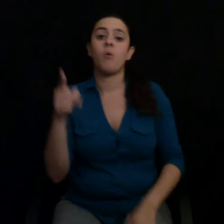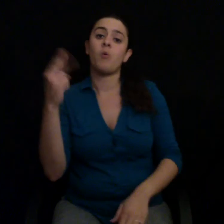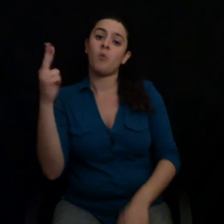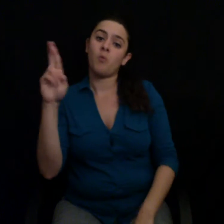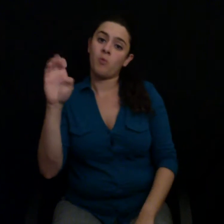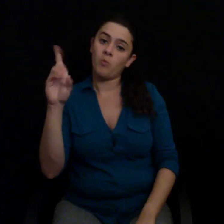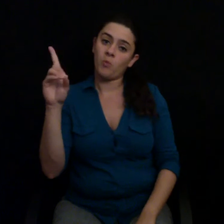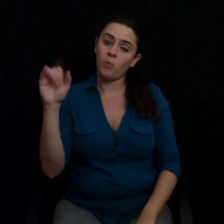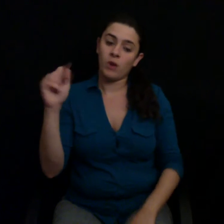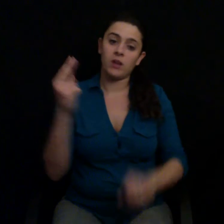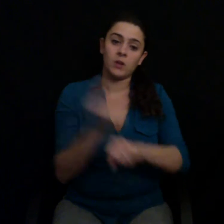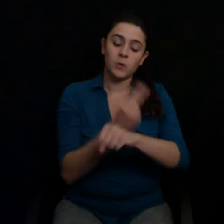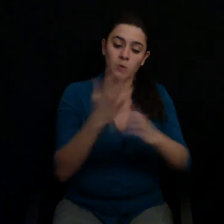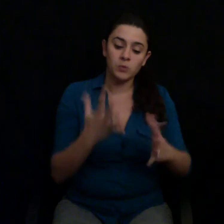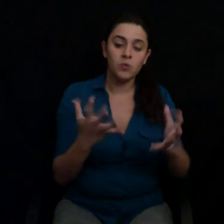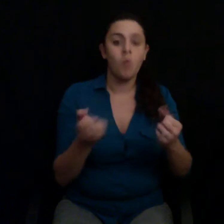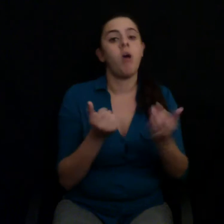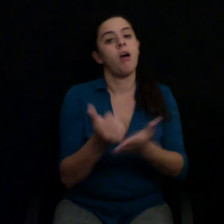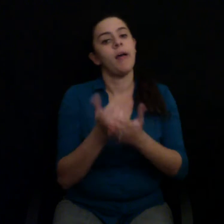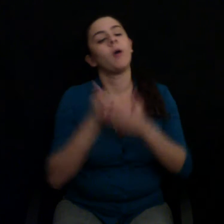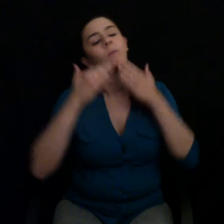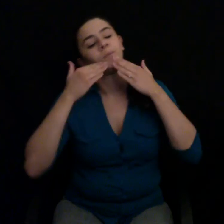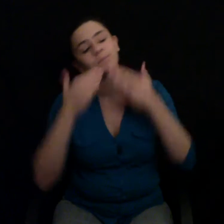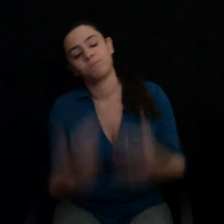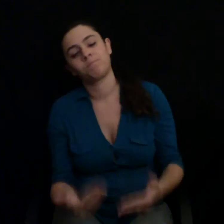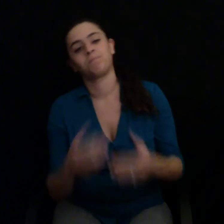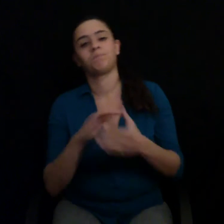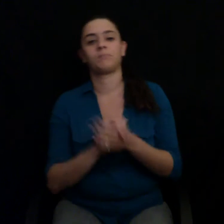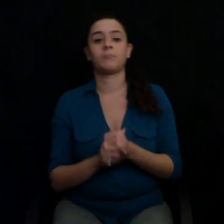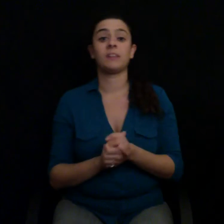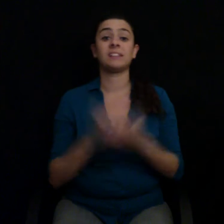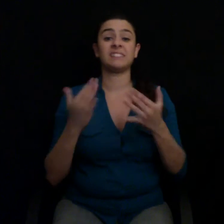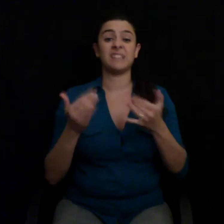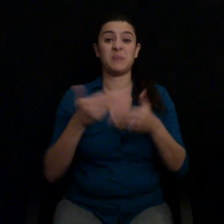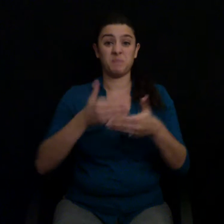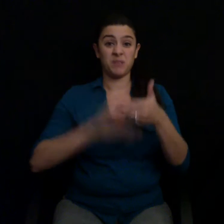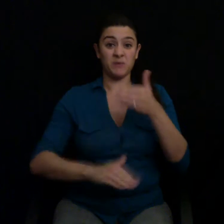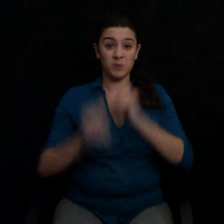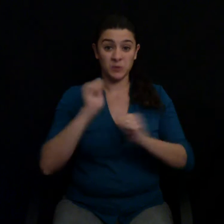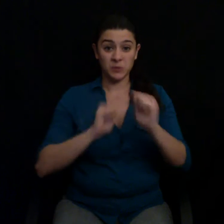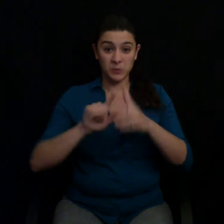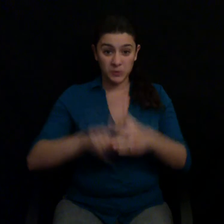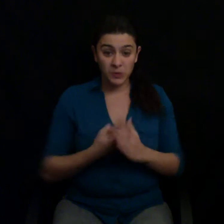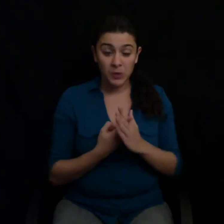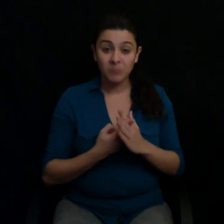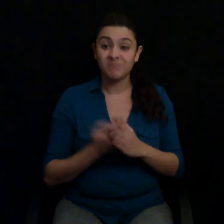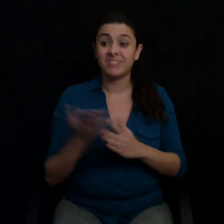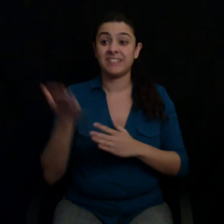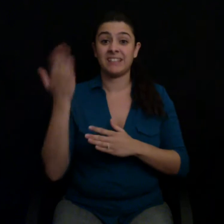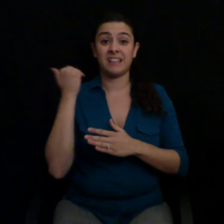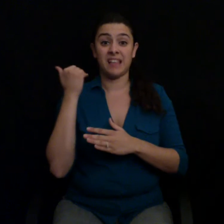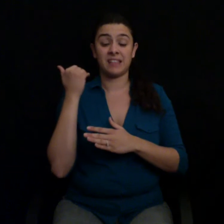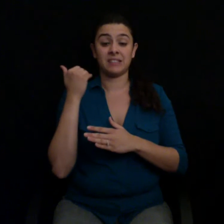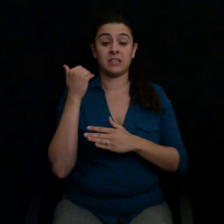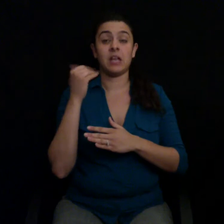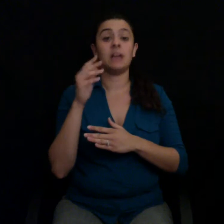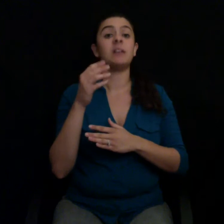thank you. Now, before we get started on this episode, if you haven't heard episode 11, which is part 1 of the Huck and Rin story,